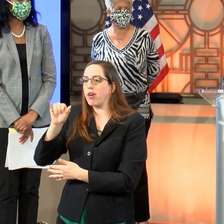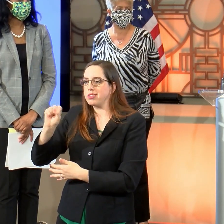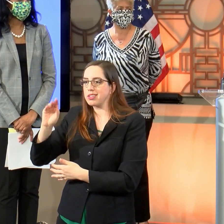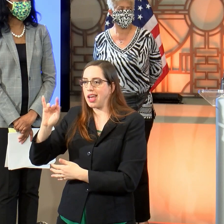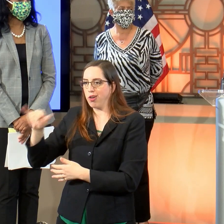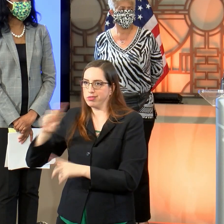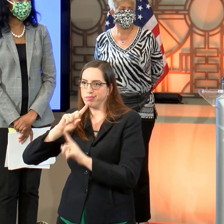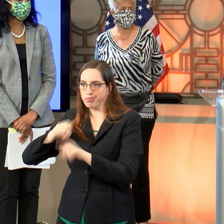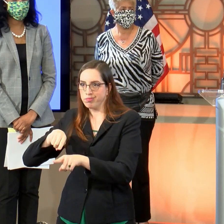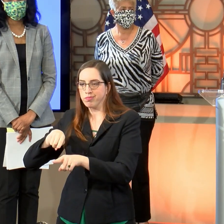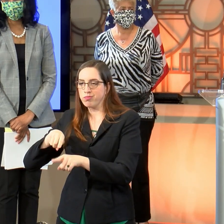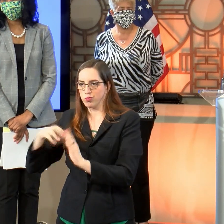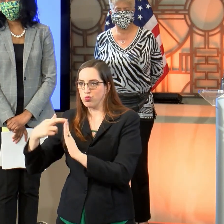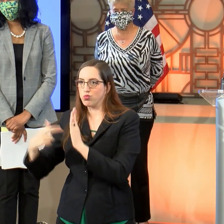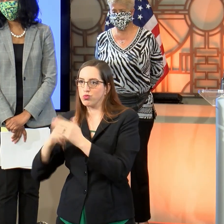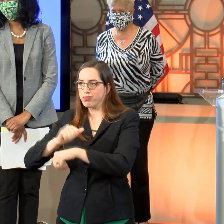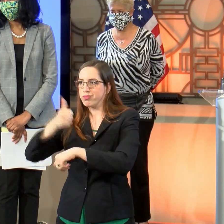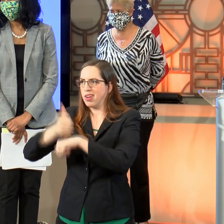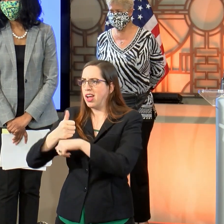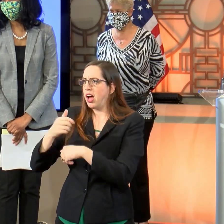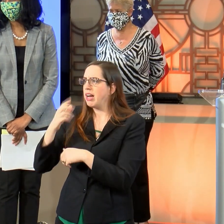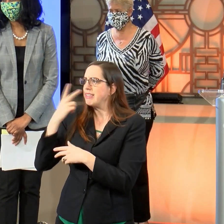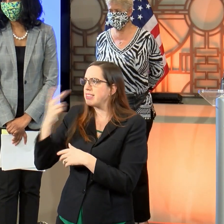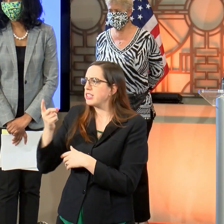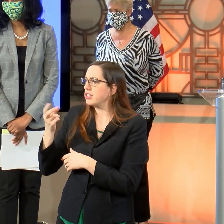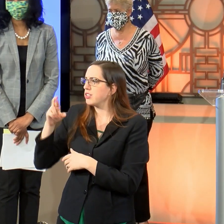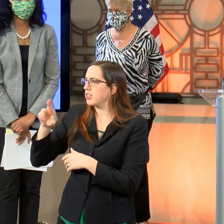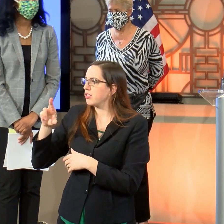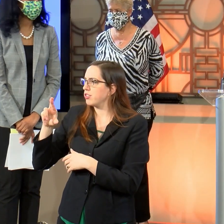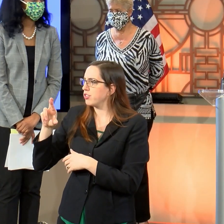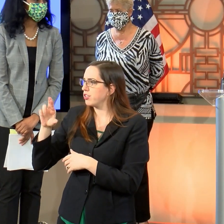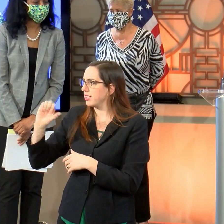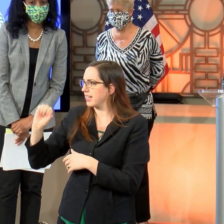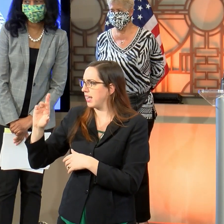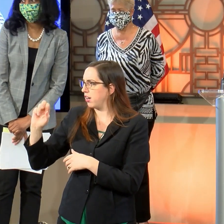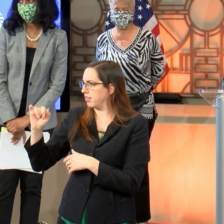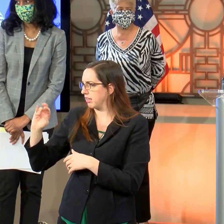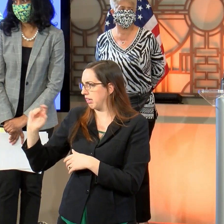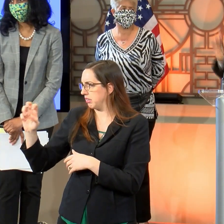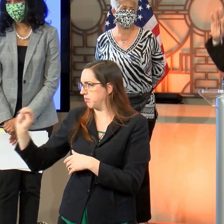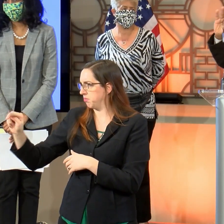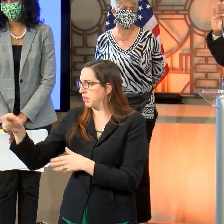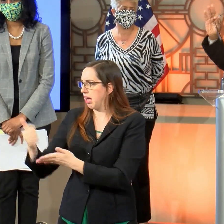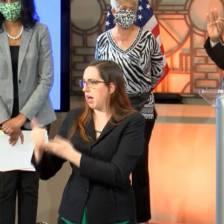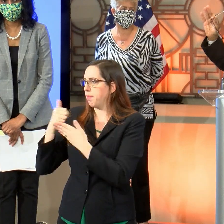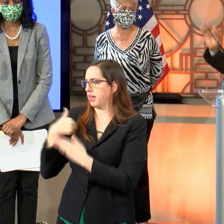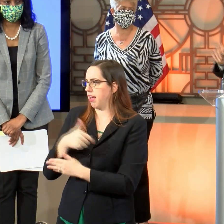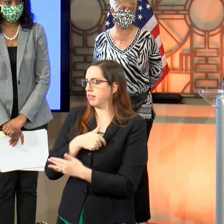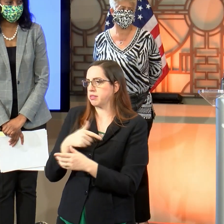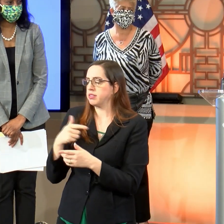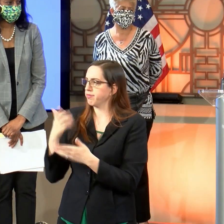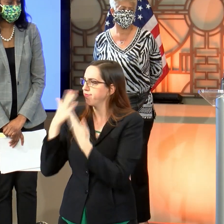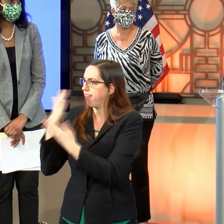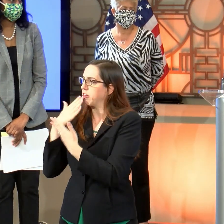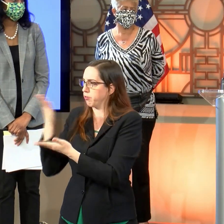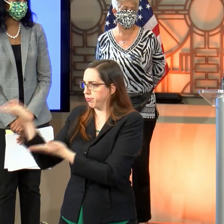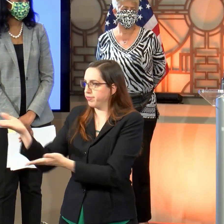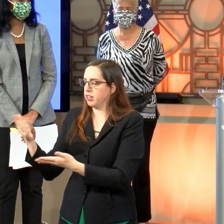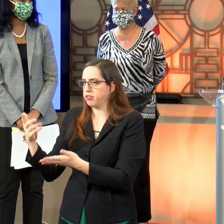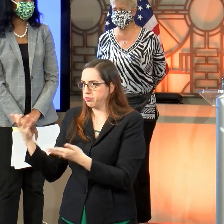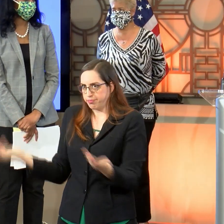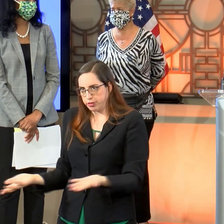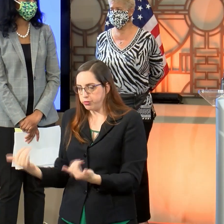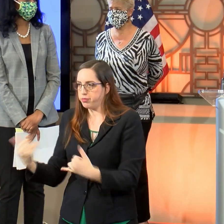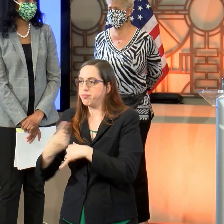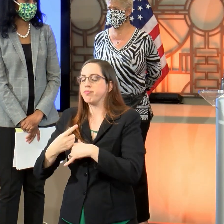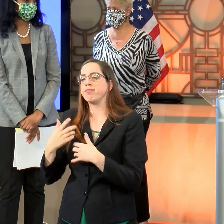order. And I see Dr. Kathy Flanagan over there, who is helping us out. So, Dr. Kathy Flanagan, thank you for being